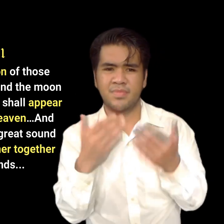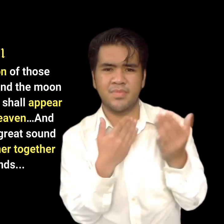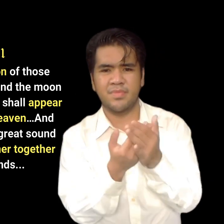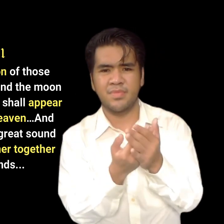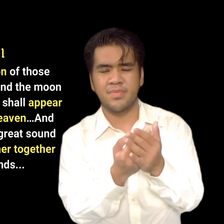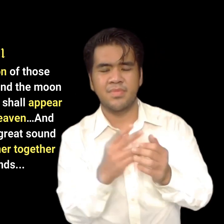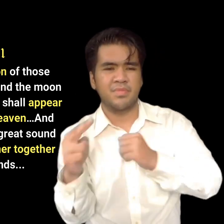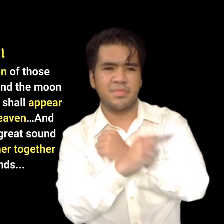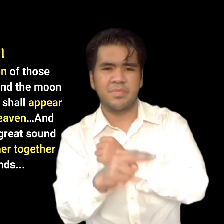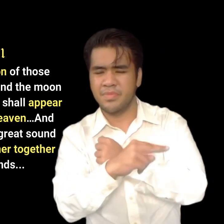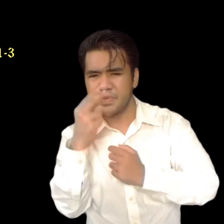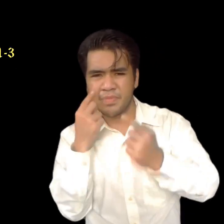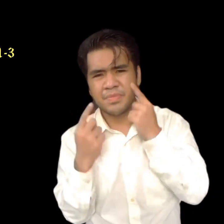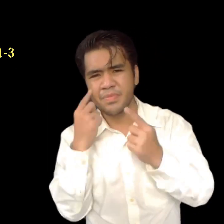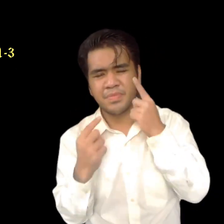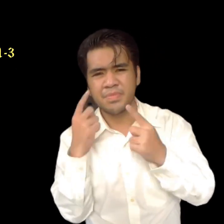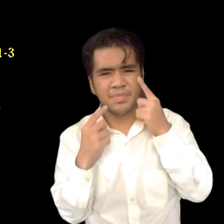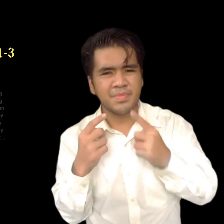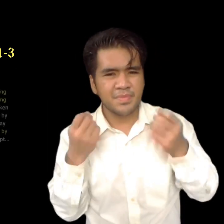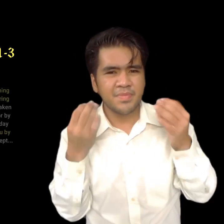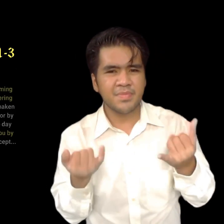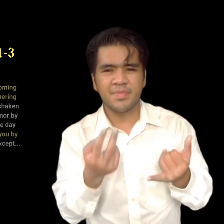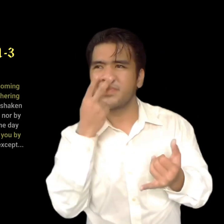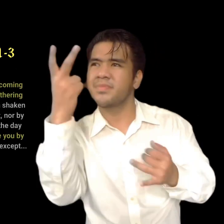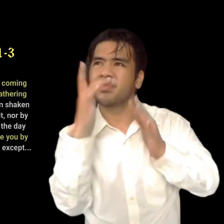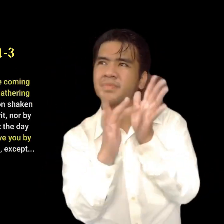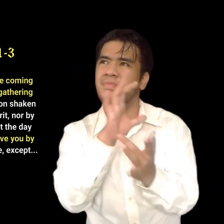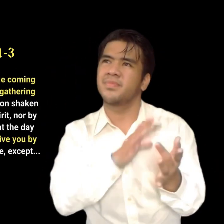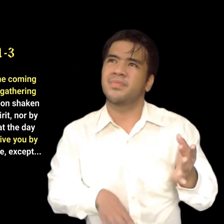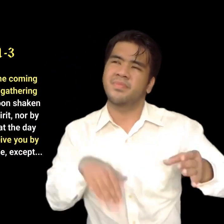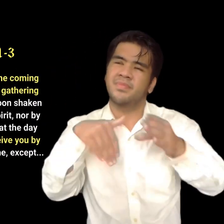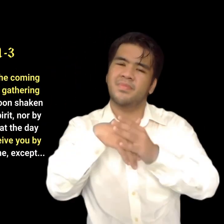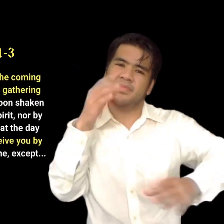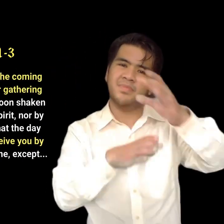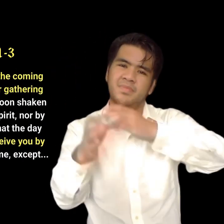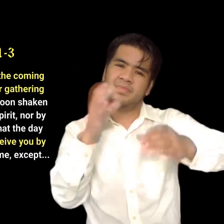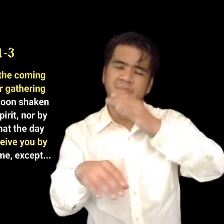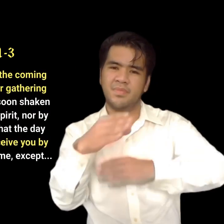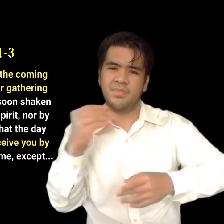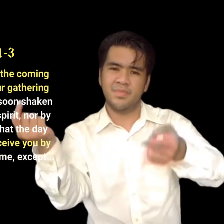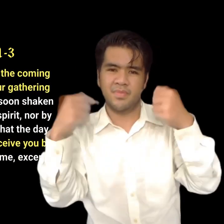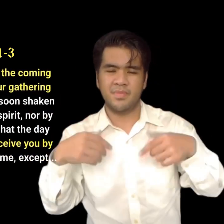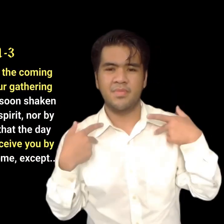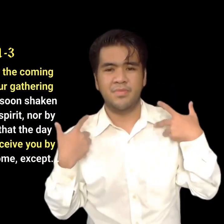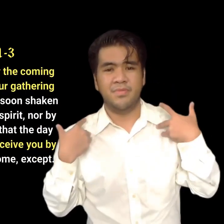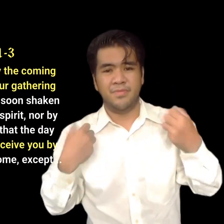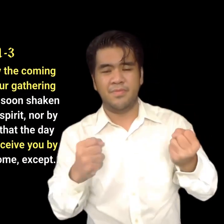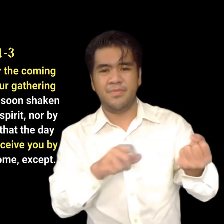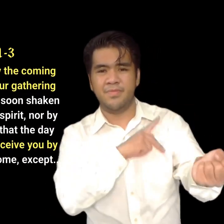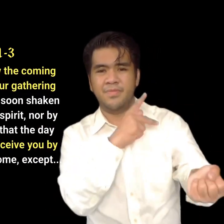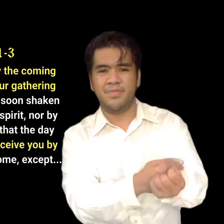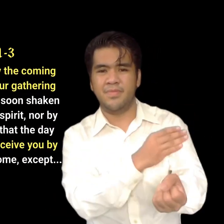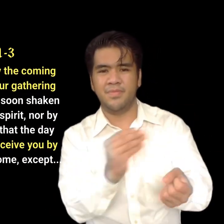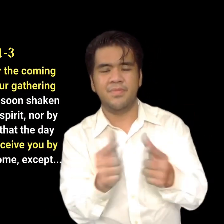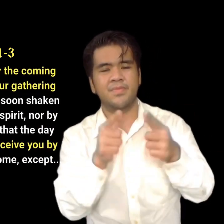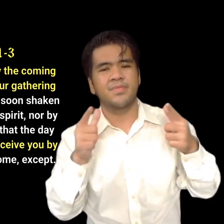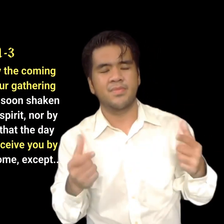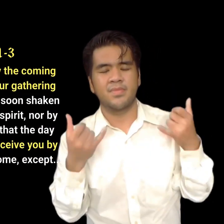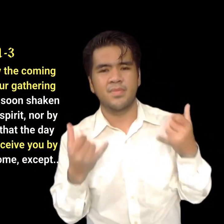heaven to the other. And in 2 Thessalonians chapter 2, verse 1 through 3, Paul warned us not to be deceived by